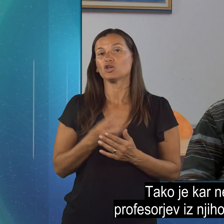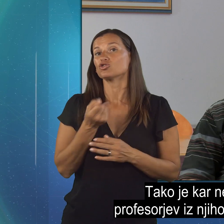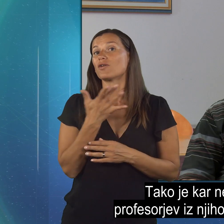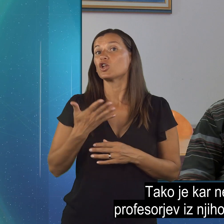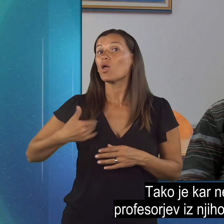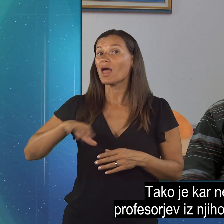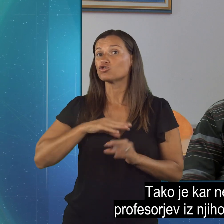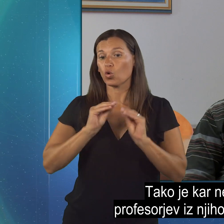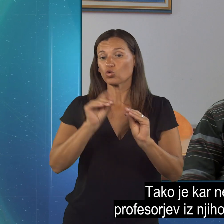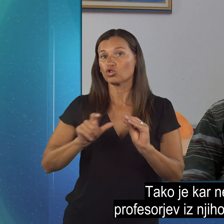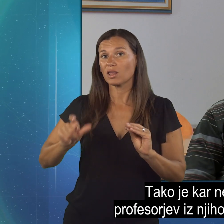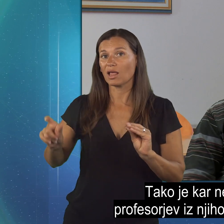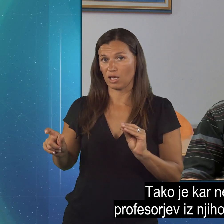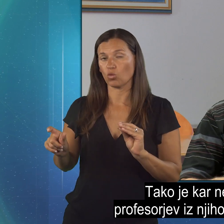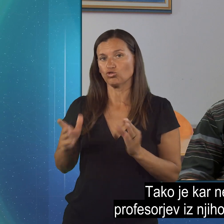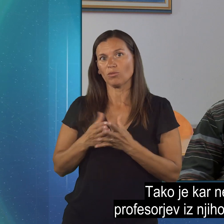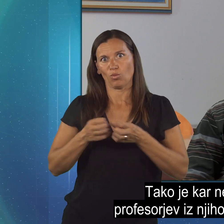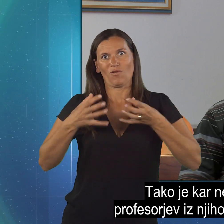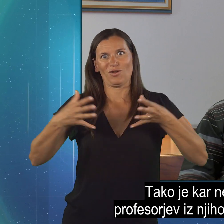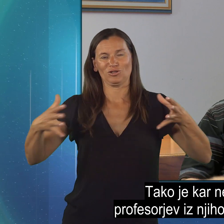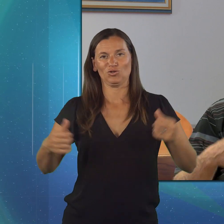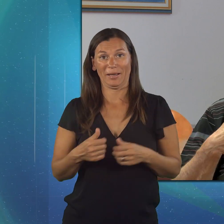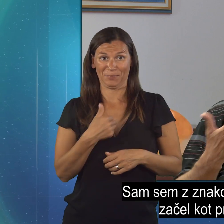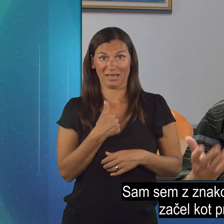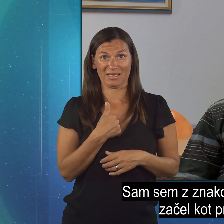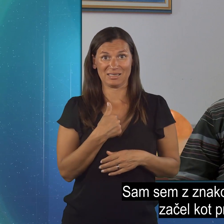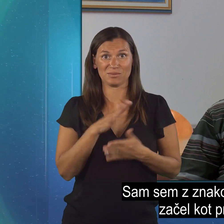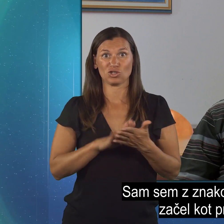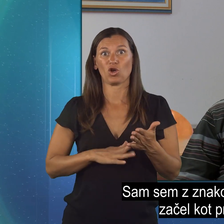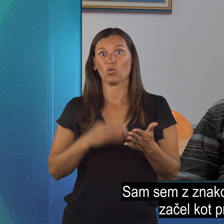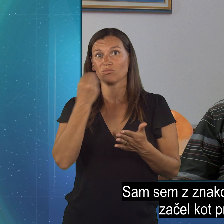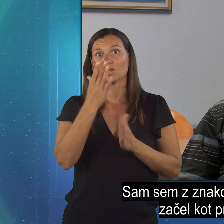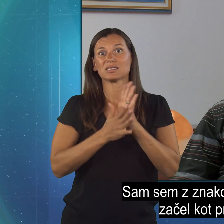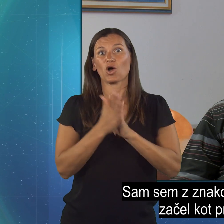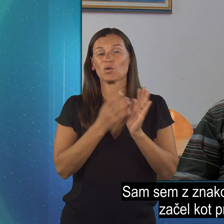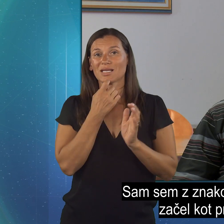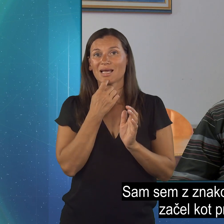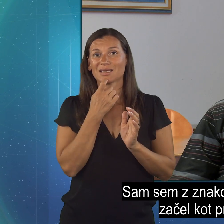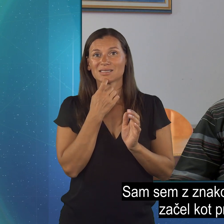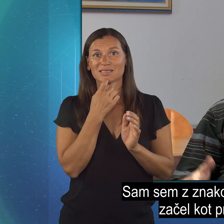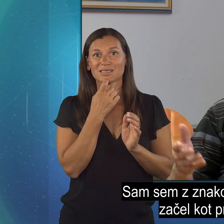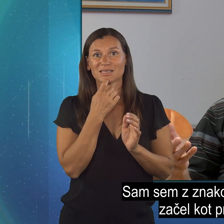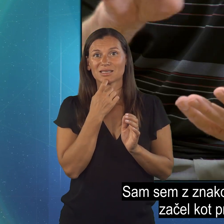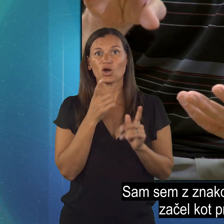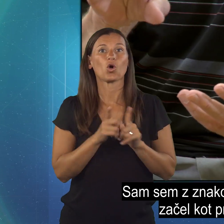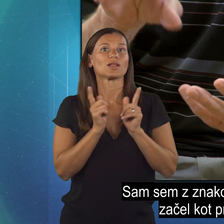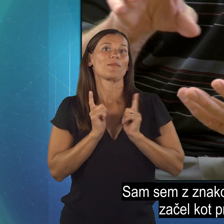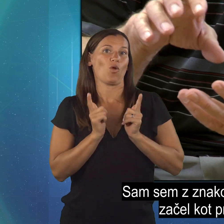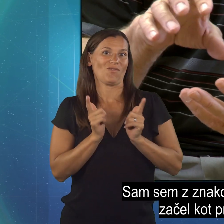our teachers now are also from that program. Myself, I began sign language as